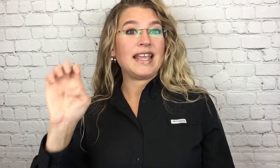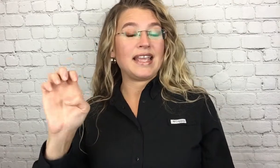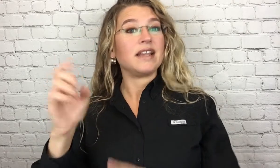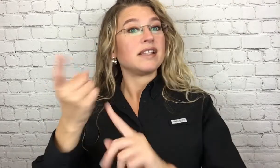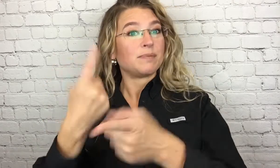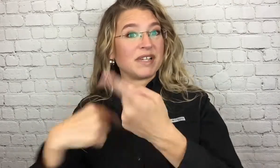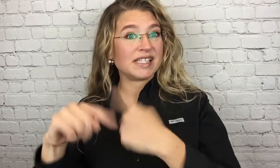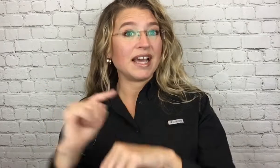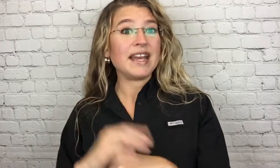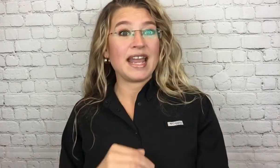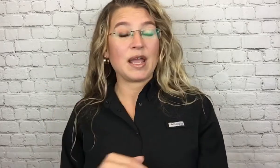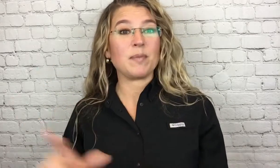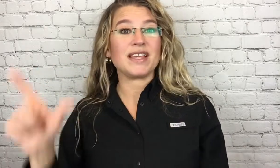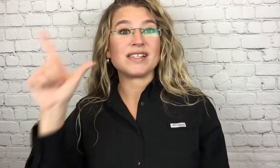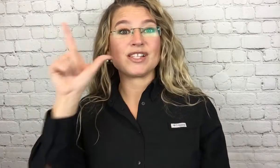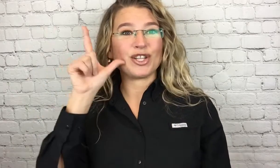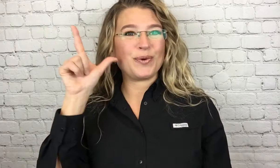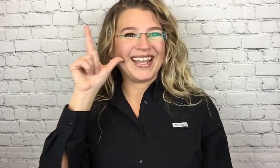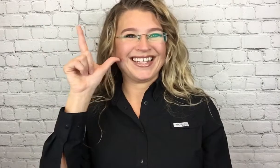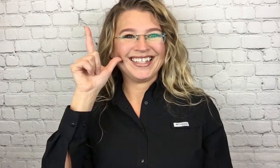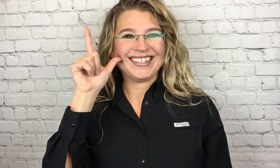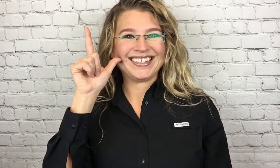Luanne. My sign name is Luanne.